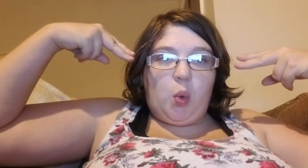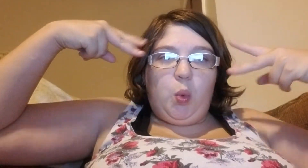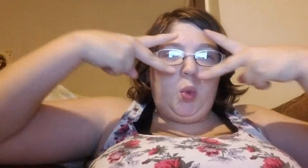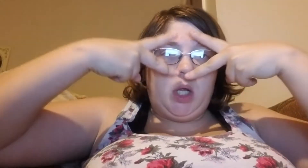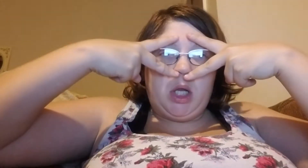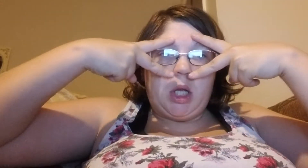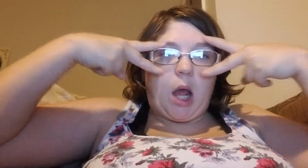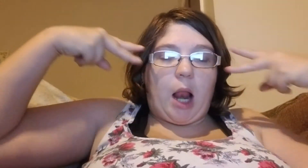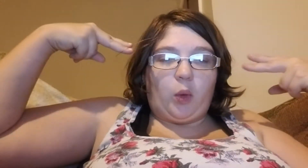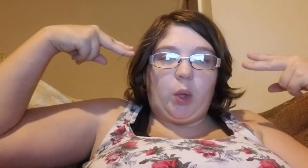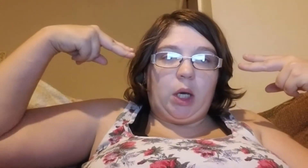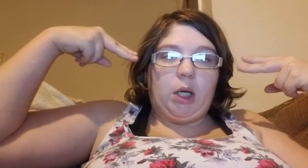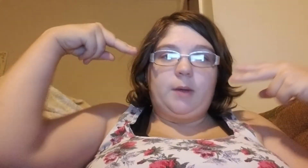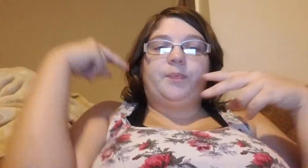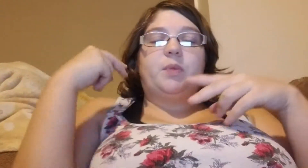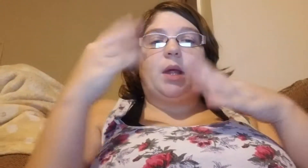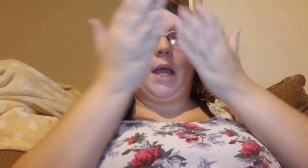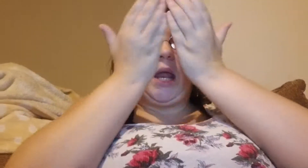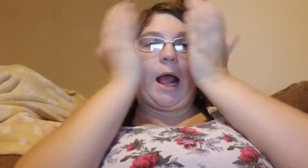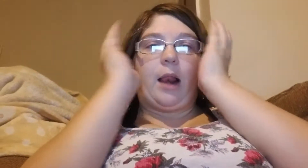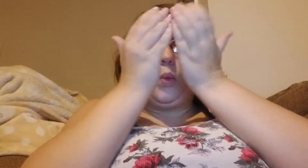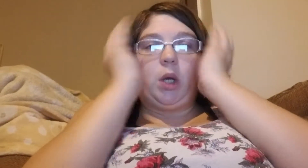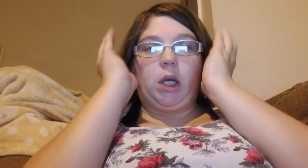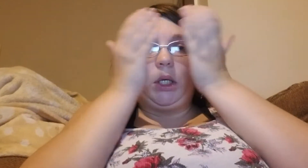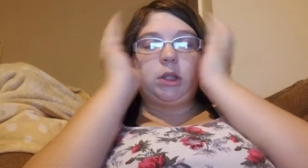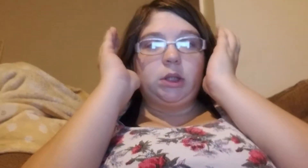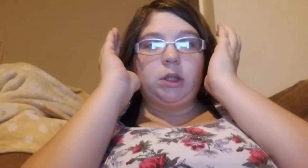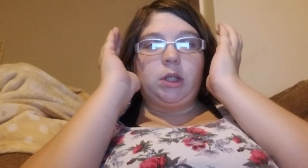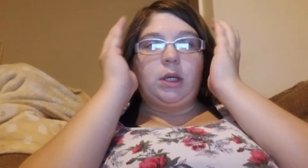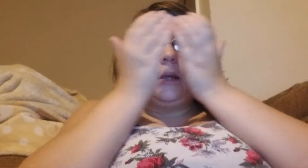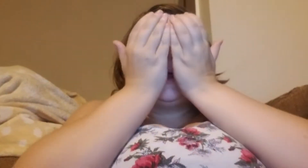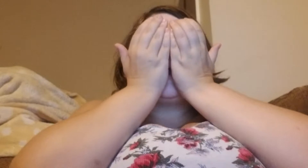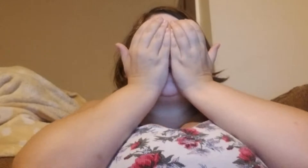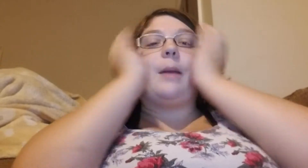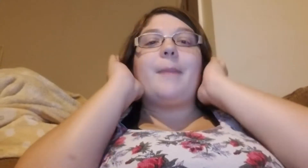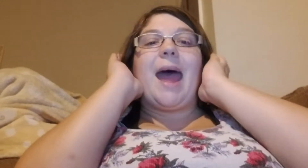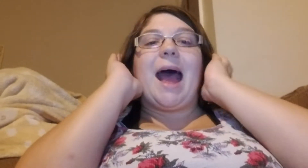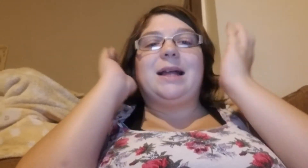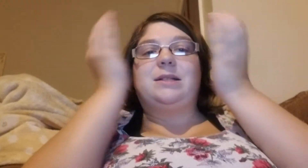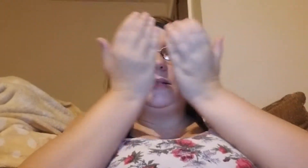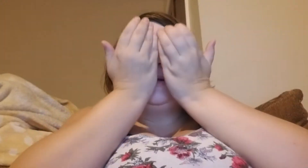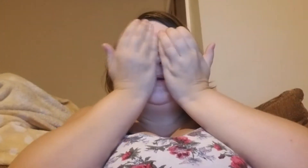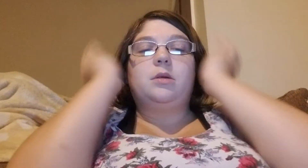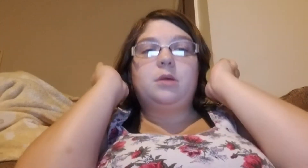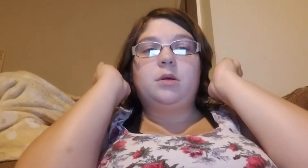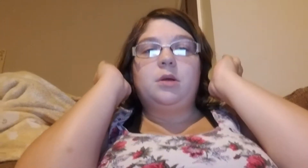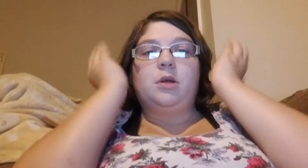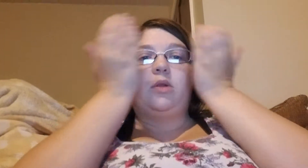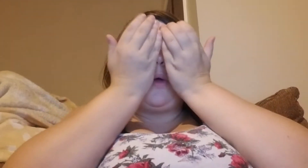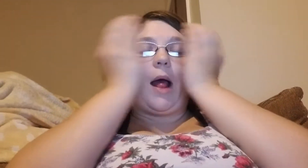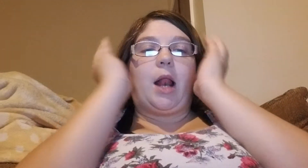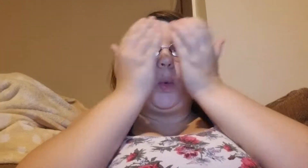Raccoon, Halloween, and Halloween. This is a mask. So